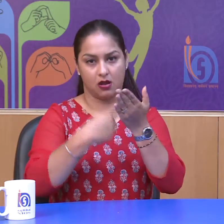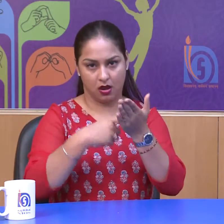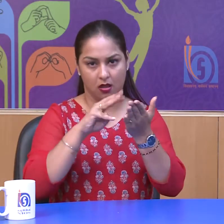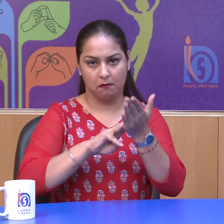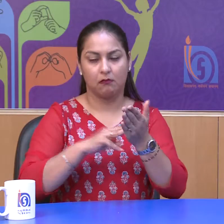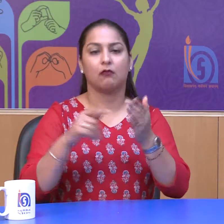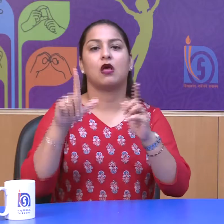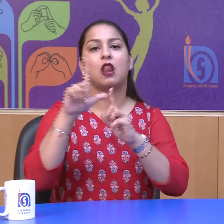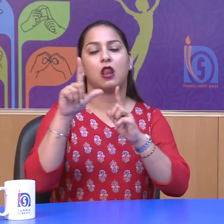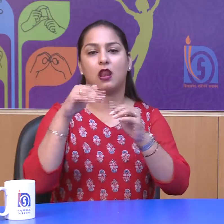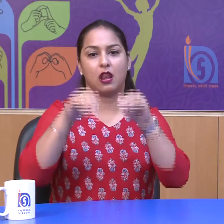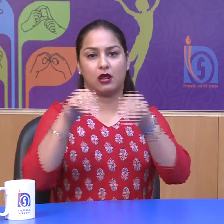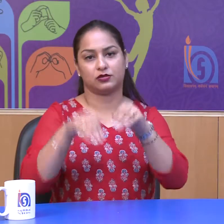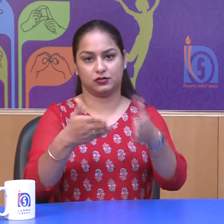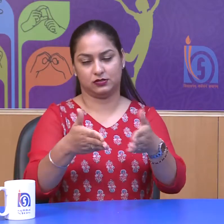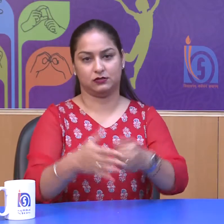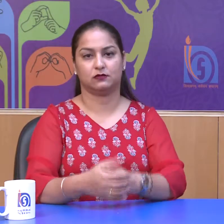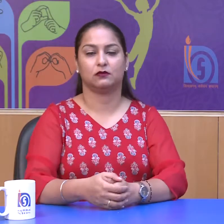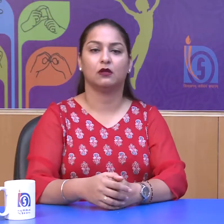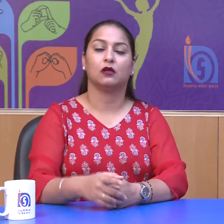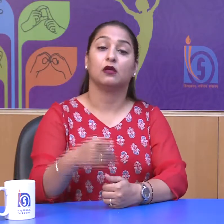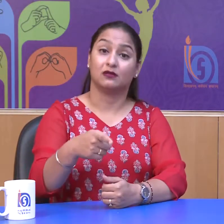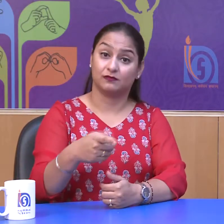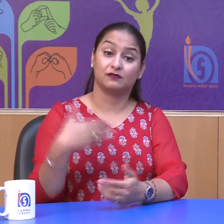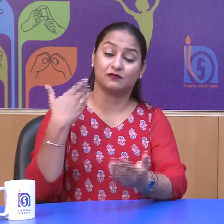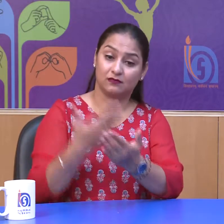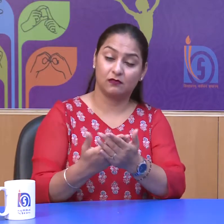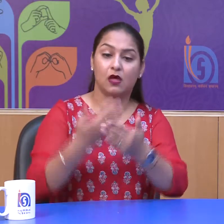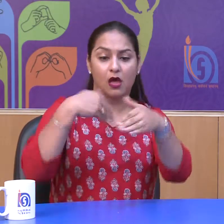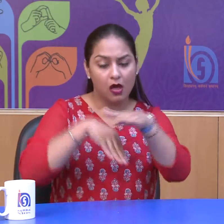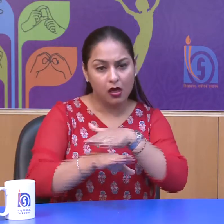By-elections are held in a particular constituency